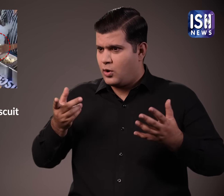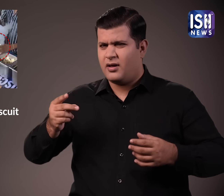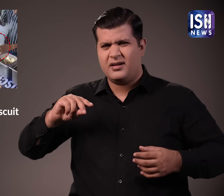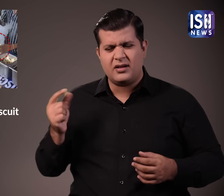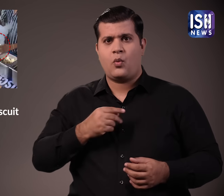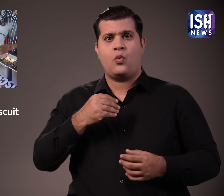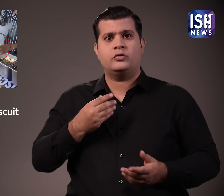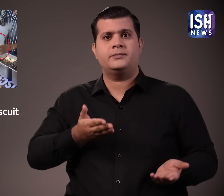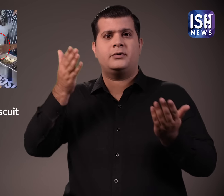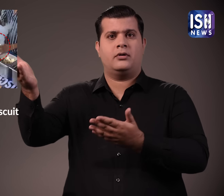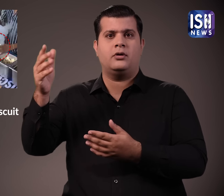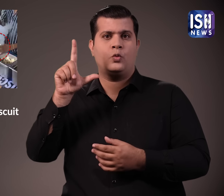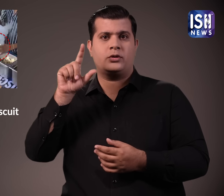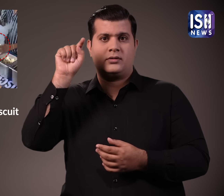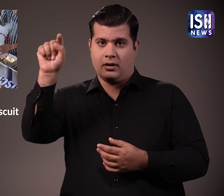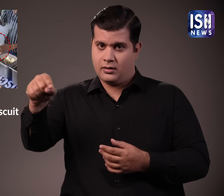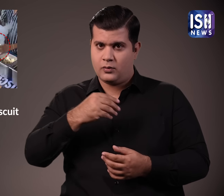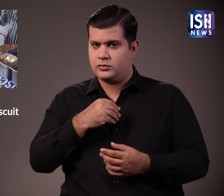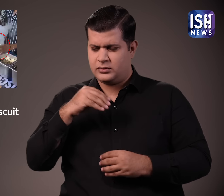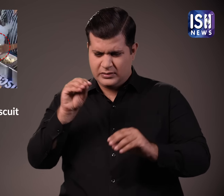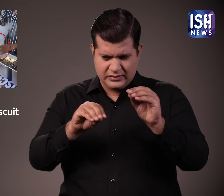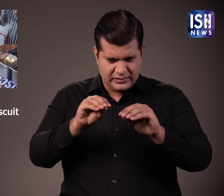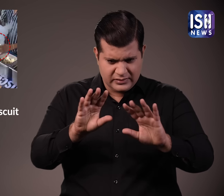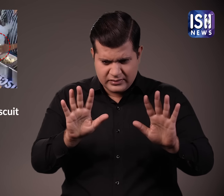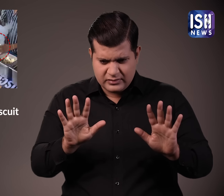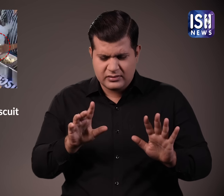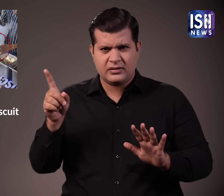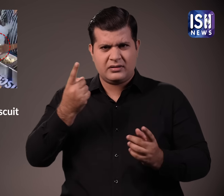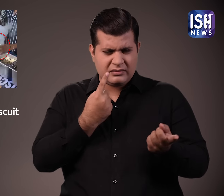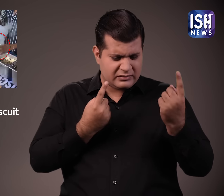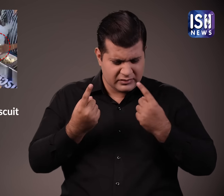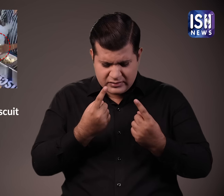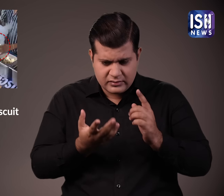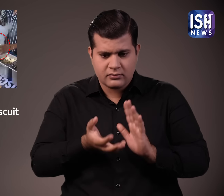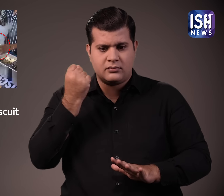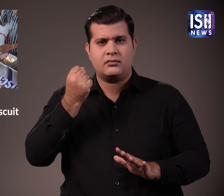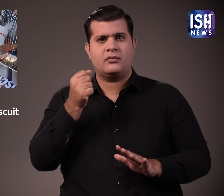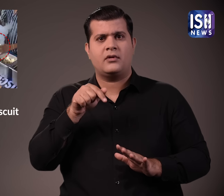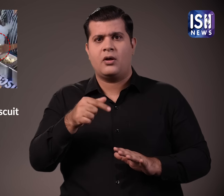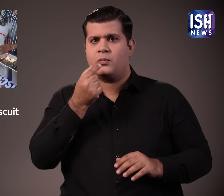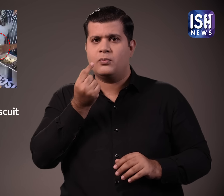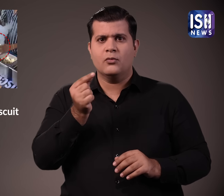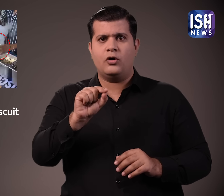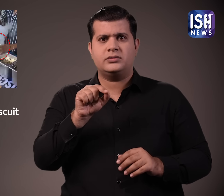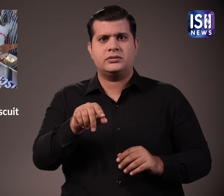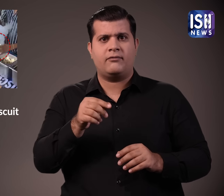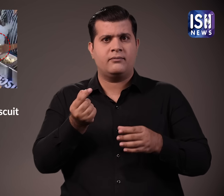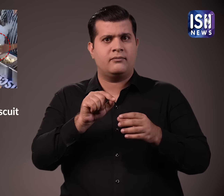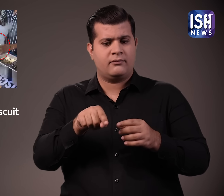The shocked family rushed her to the hospital in Ludhyana where medical tests confirmed that the girl fell ill after eating a poisonous